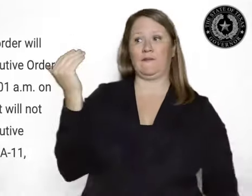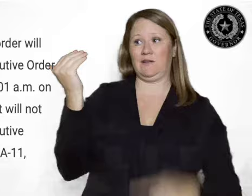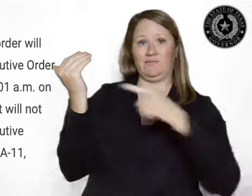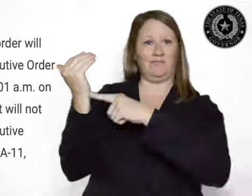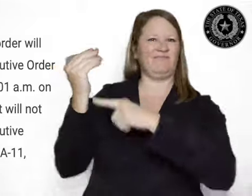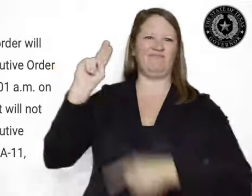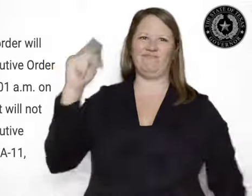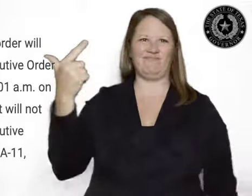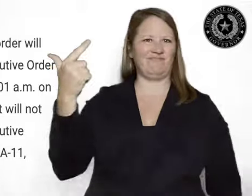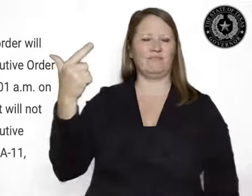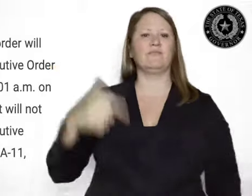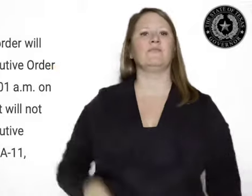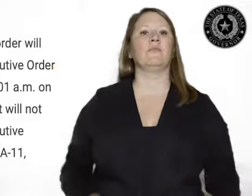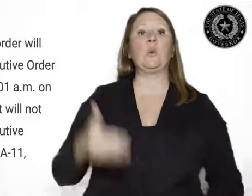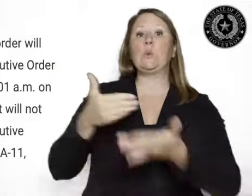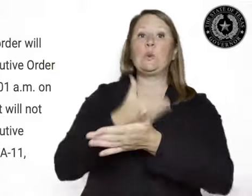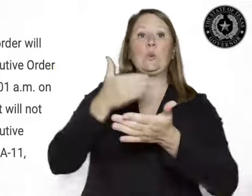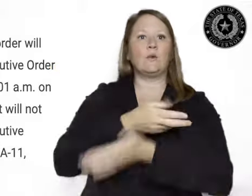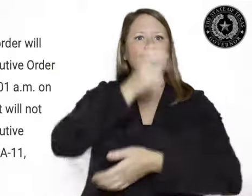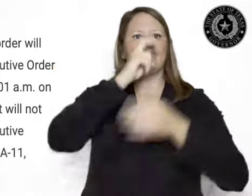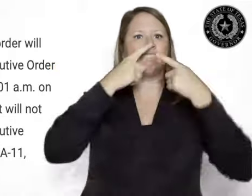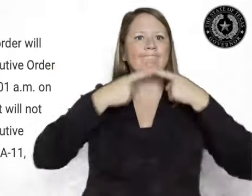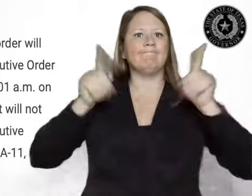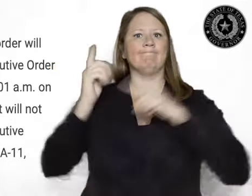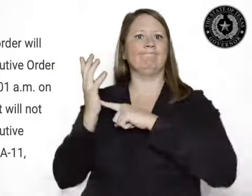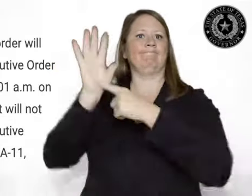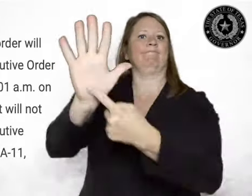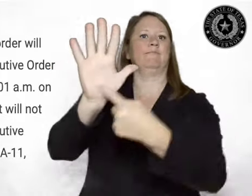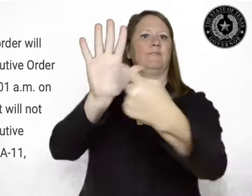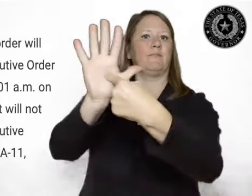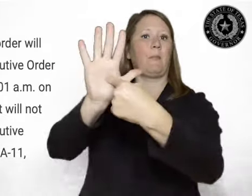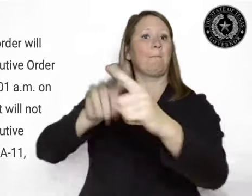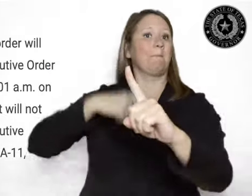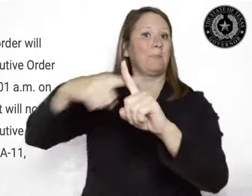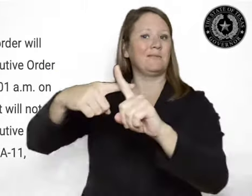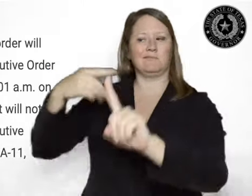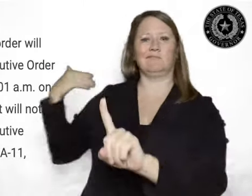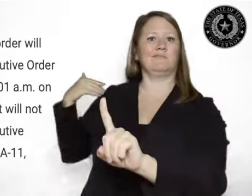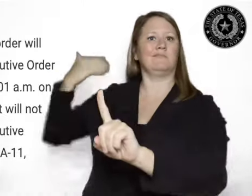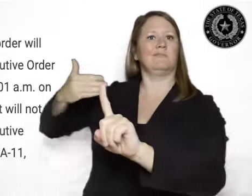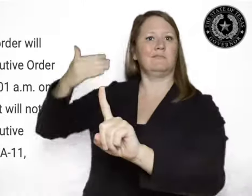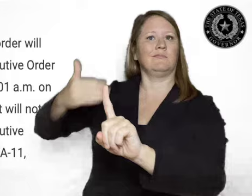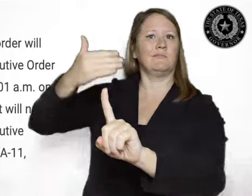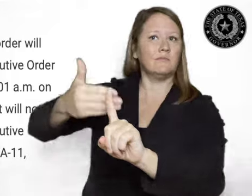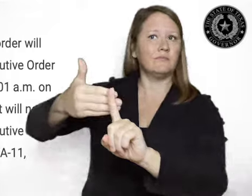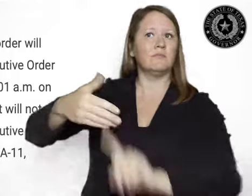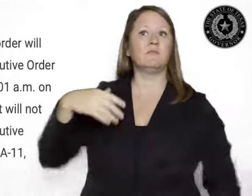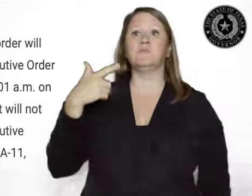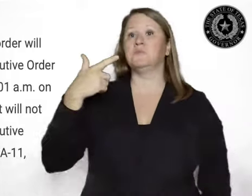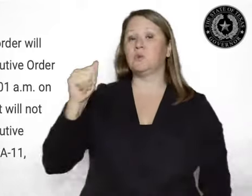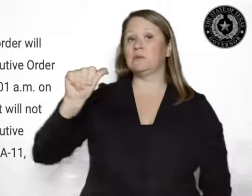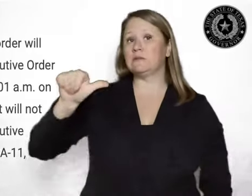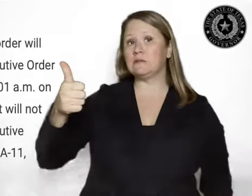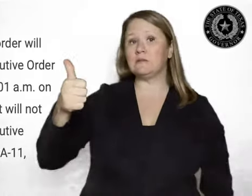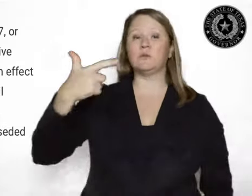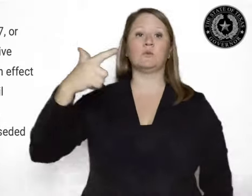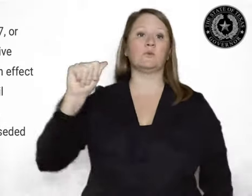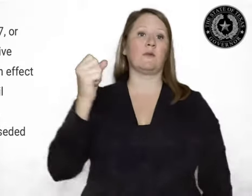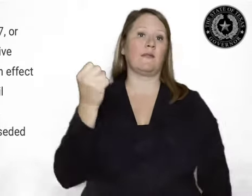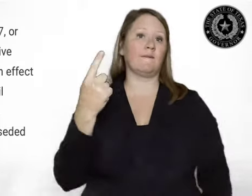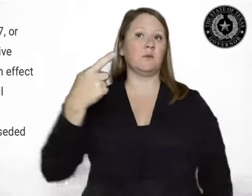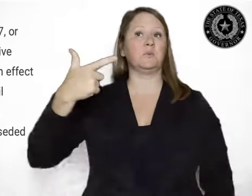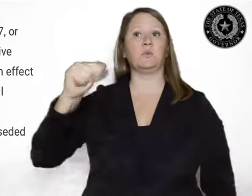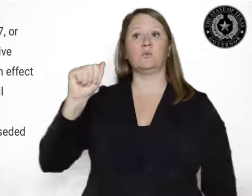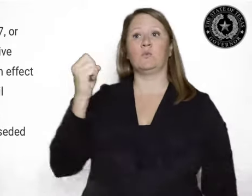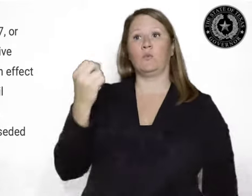This executive order will supersede Executive Order GA-15 as of 12:01 a.m. on May 1st, 2020, but will not